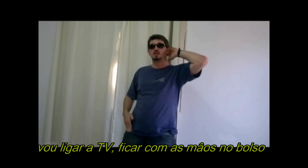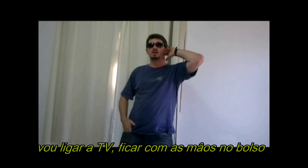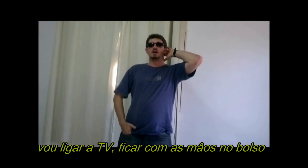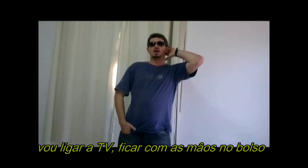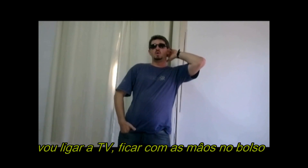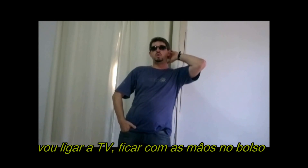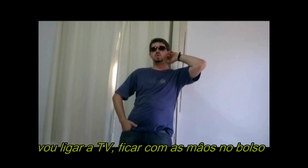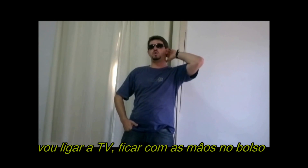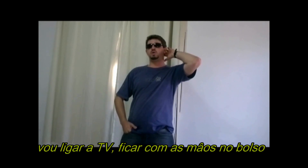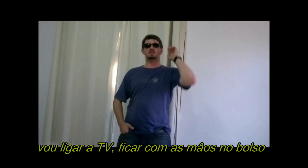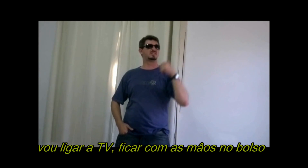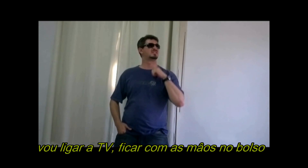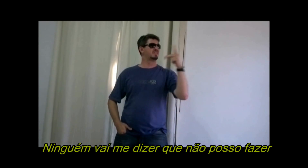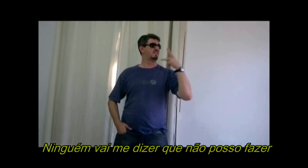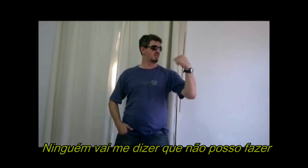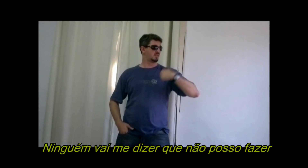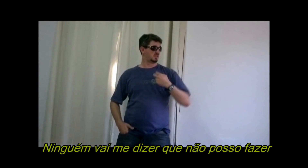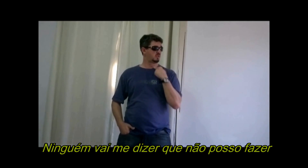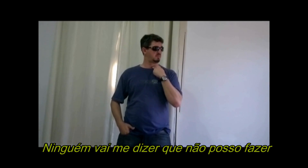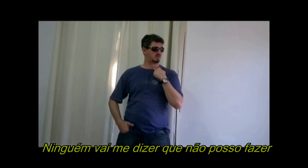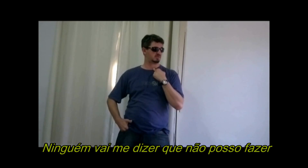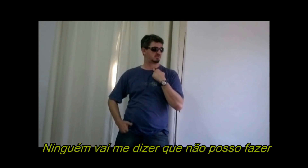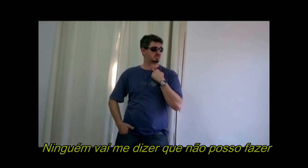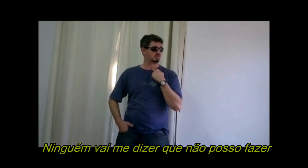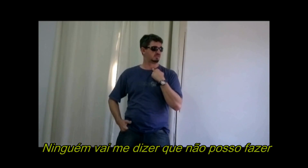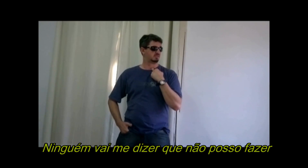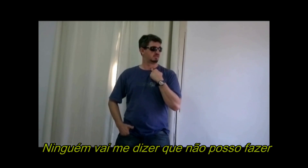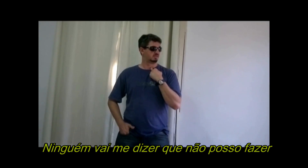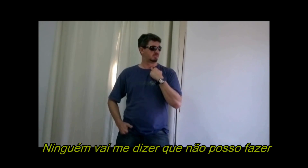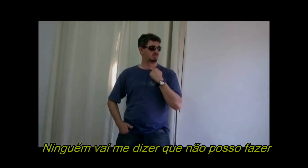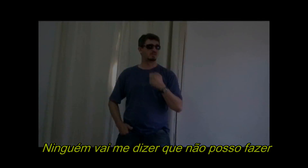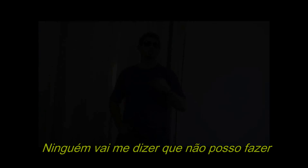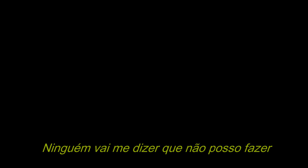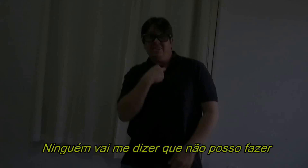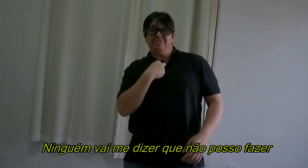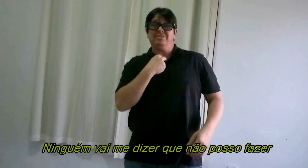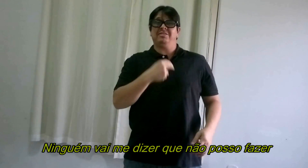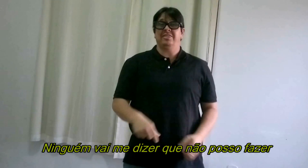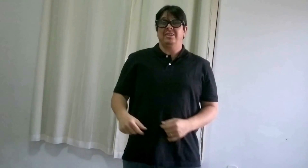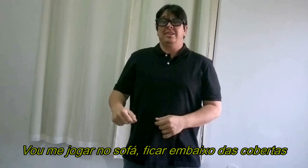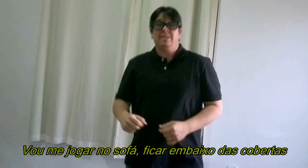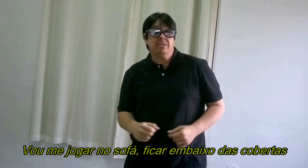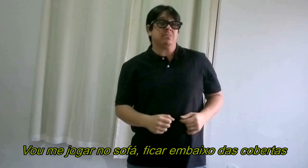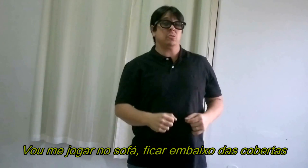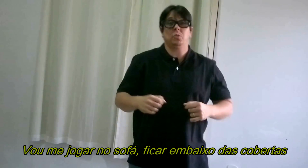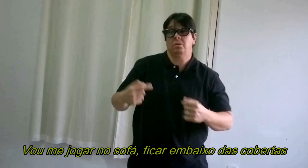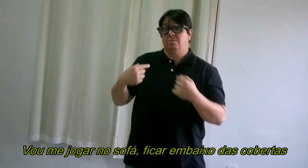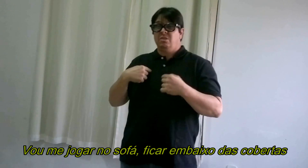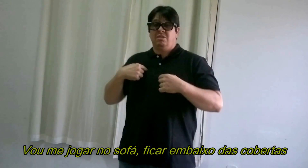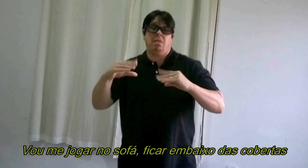in my pants. Nobody's gonna tell me I can't. Nah, I'll be lounging on the couch, just